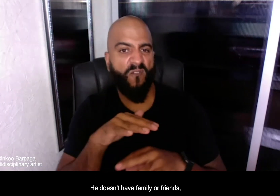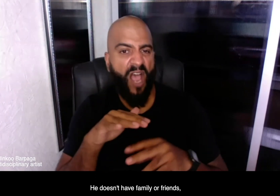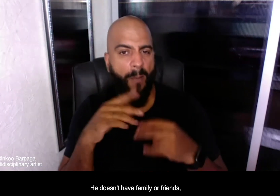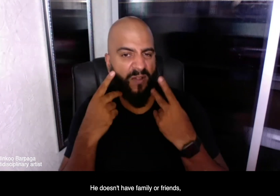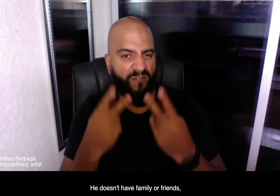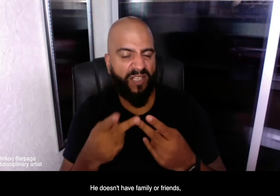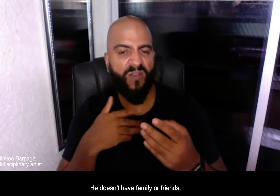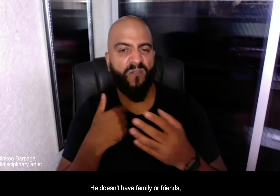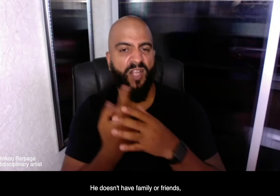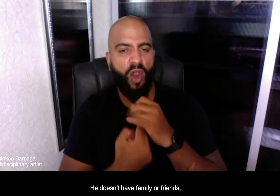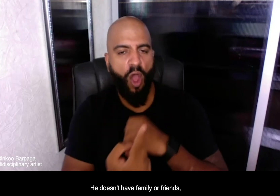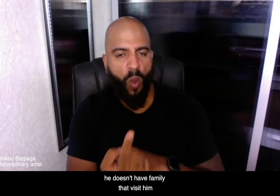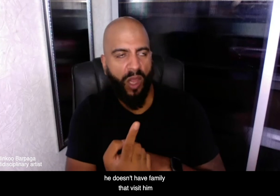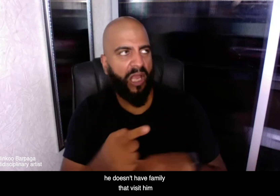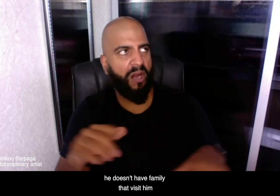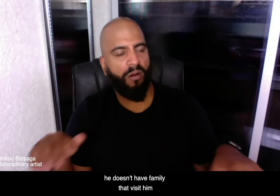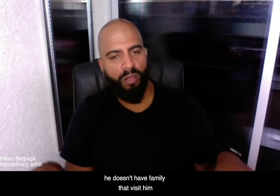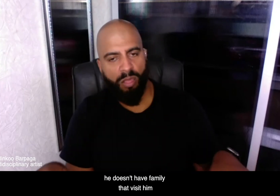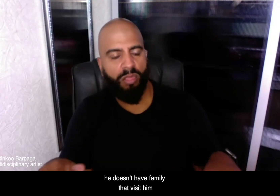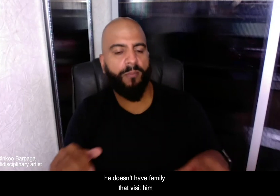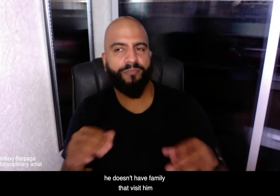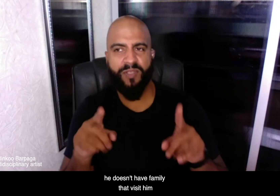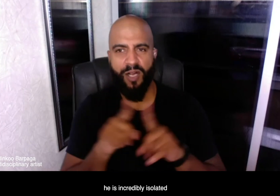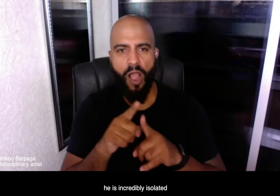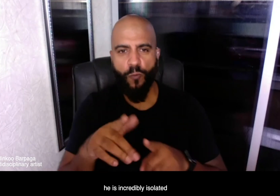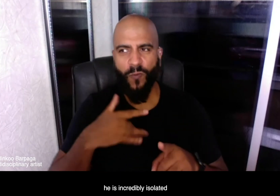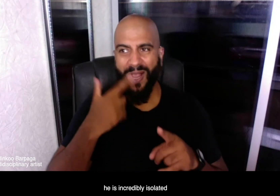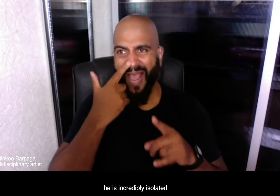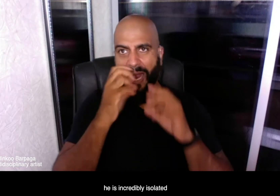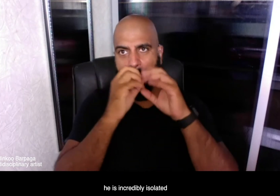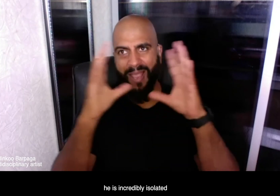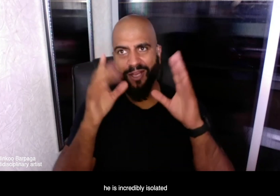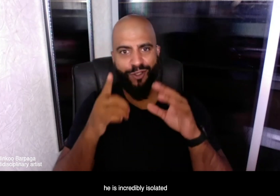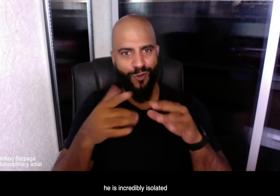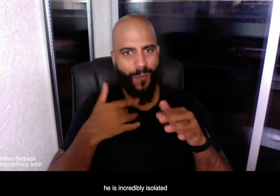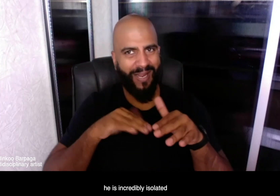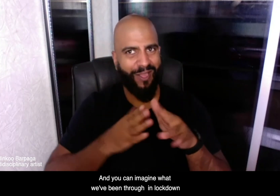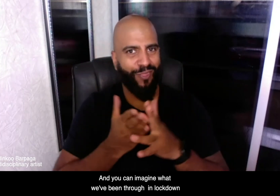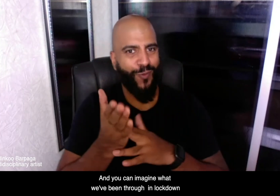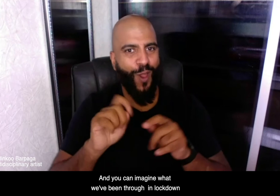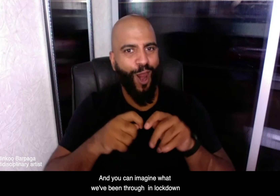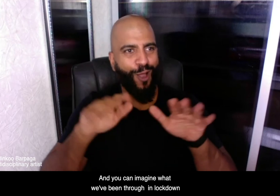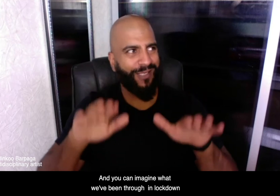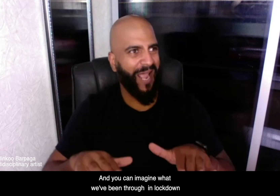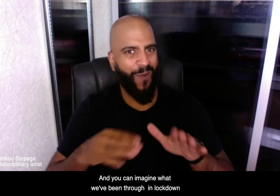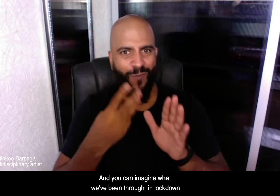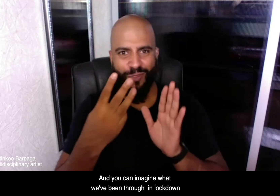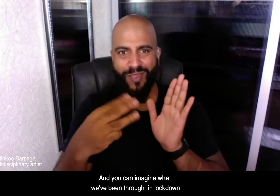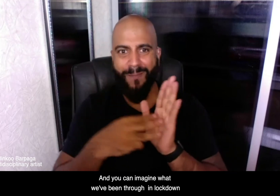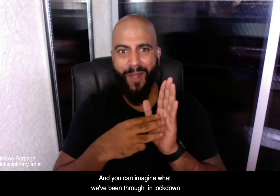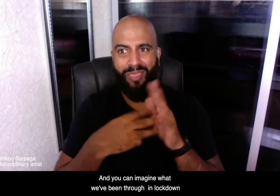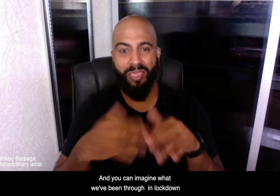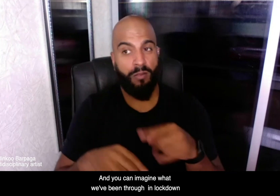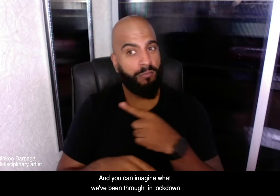he doesn't have any friends, he doesn't have family that visit him, he's incredibly isolated. And you can imagine what we've been through